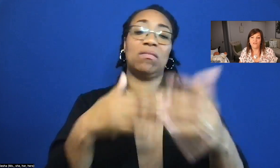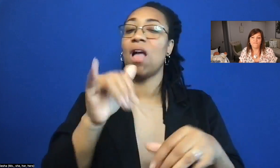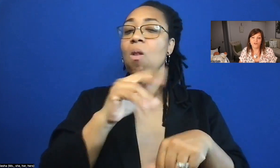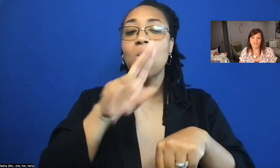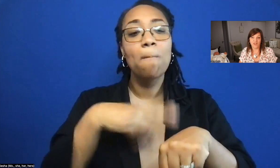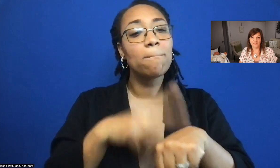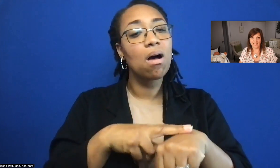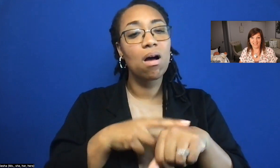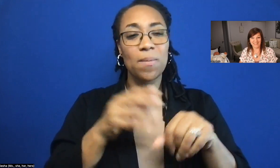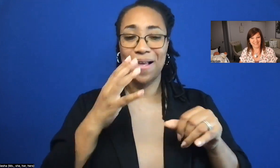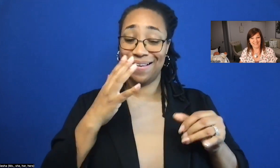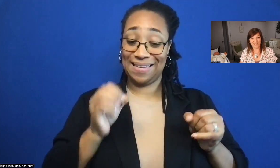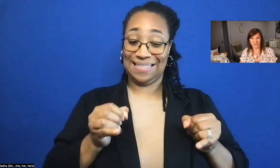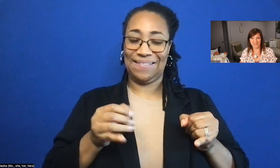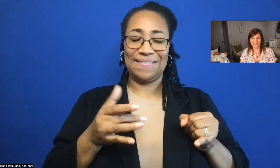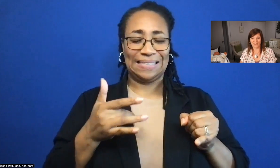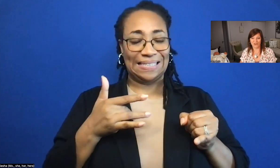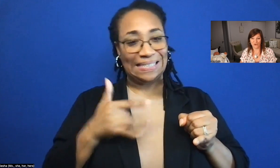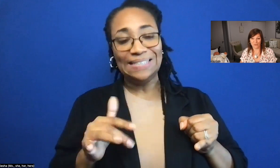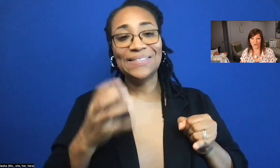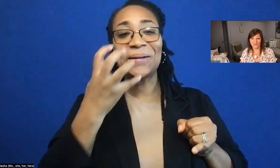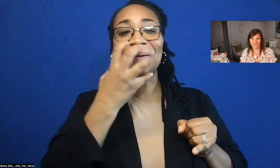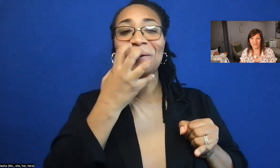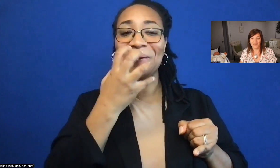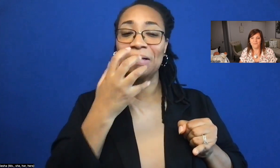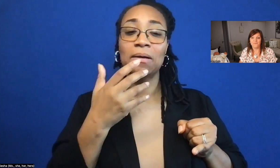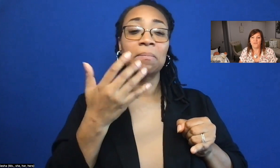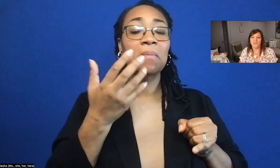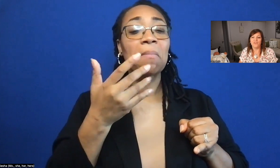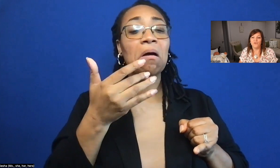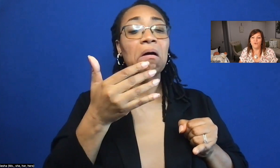for the first 5 days is still considered normal.